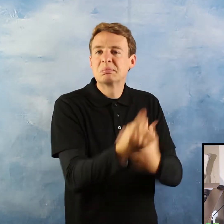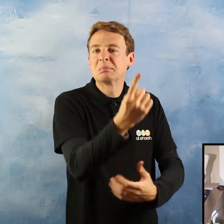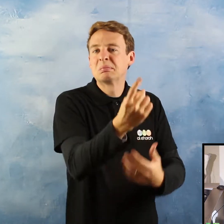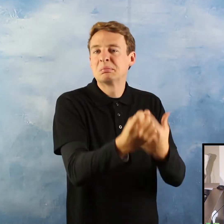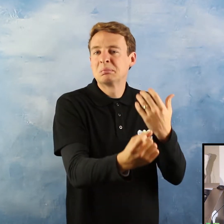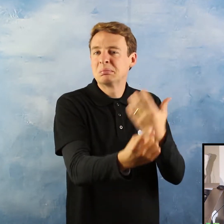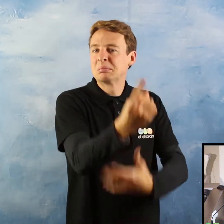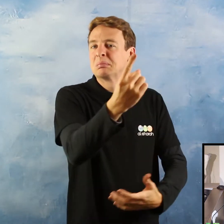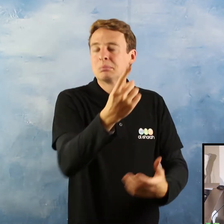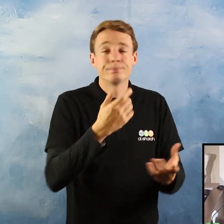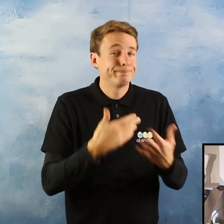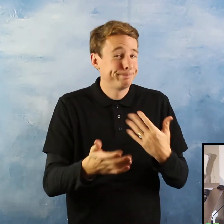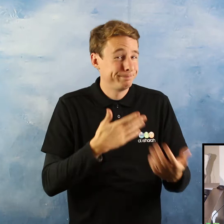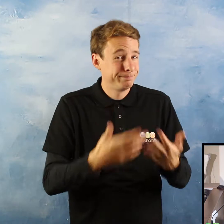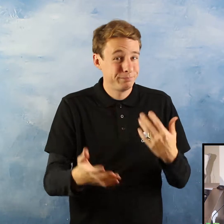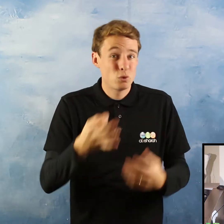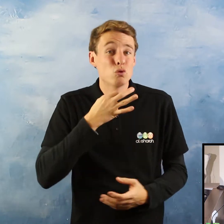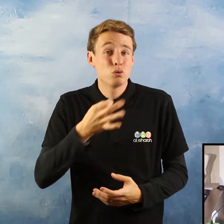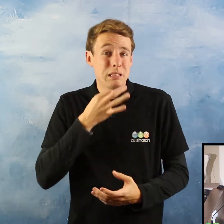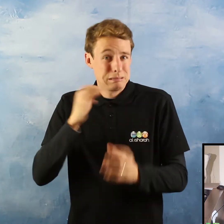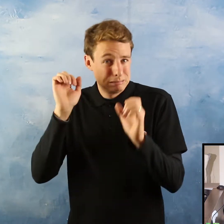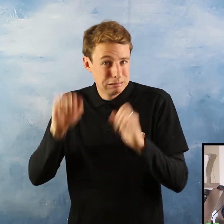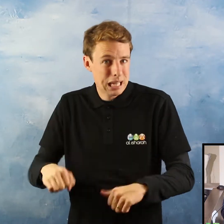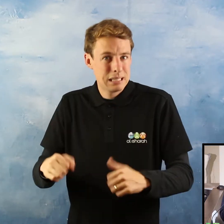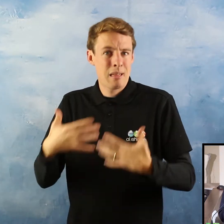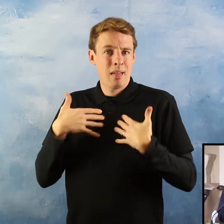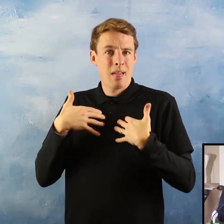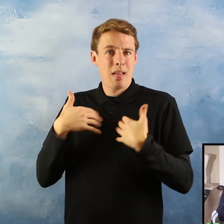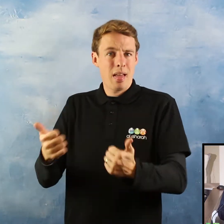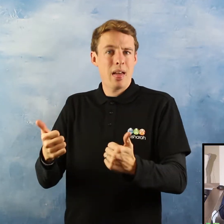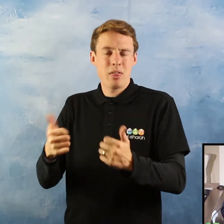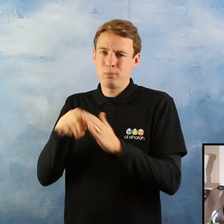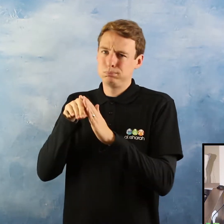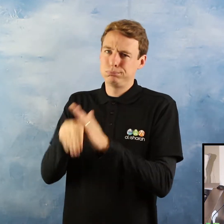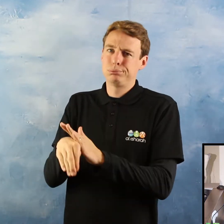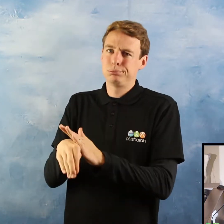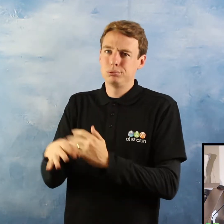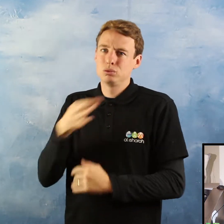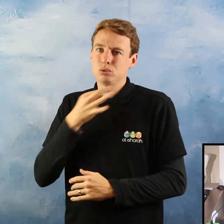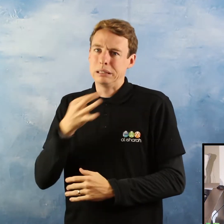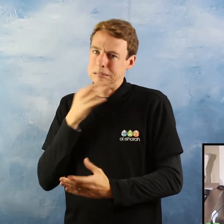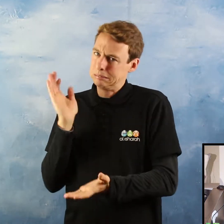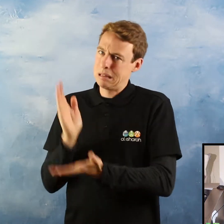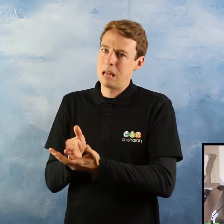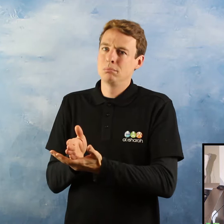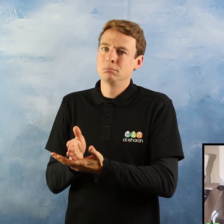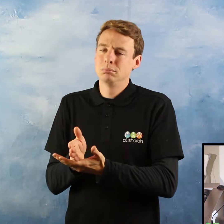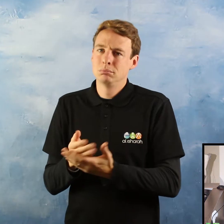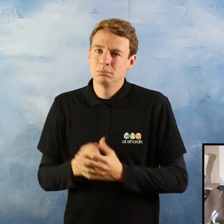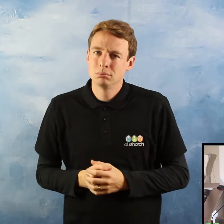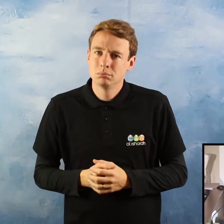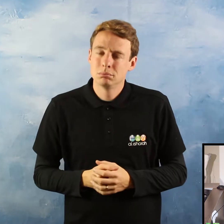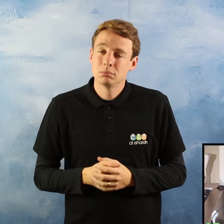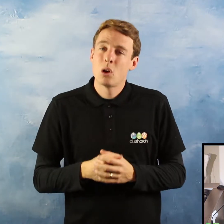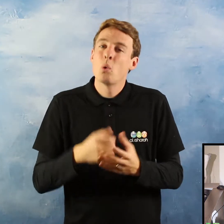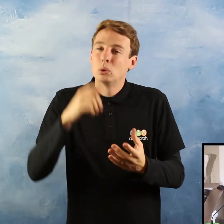say that governments, the suggestion of the reporter, governments should think of advising